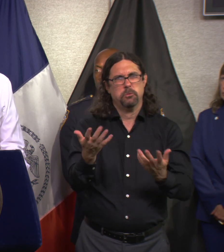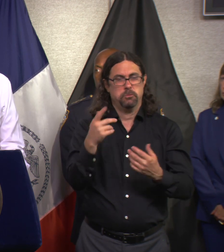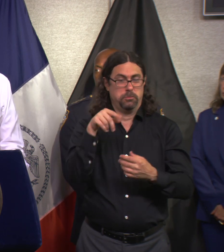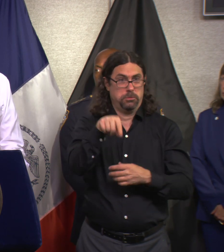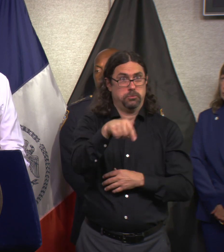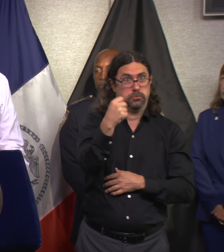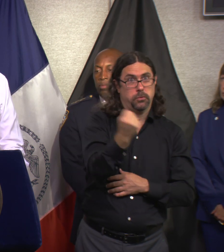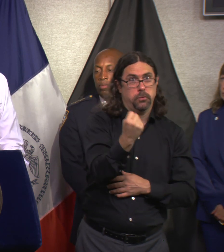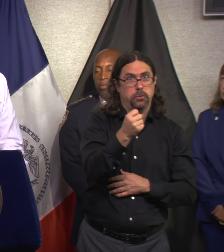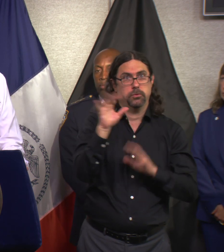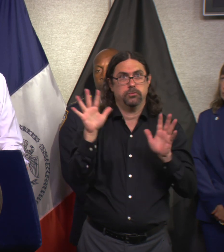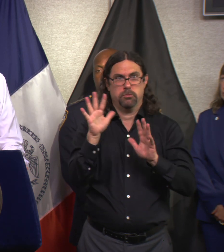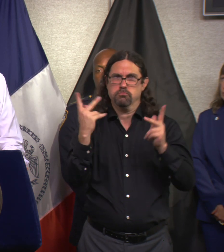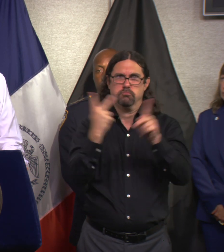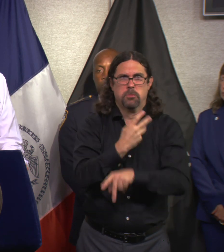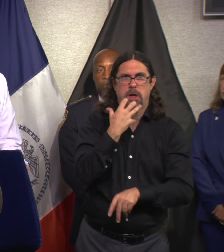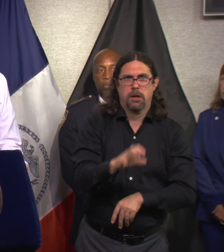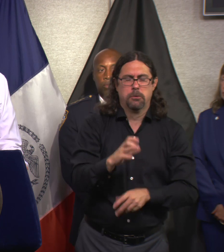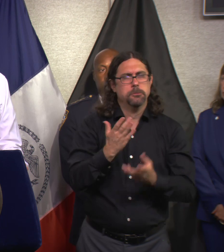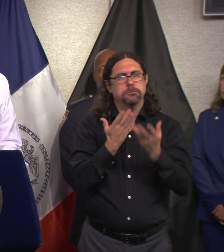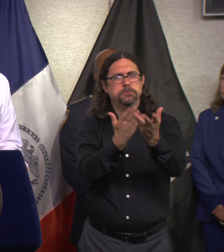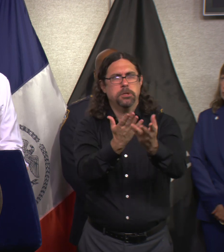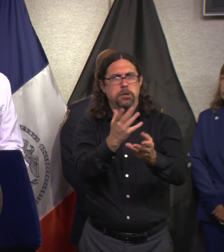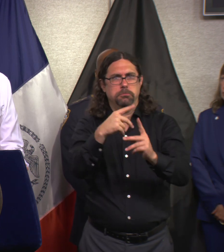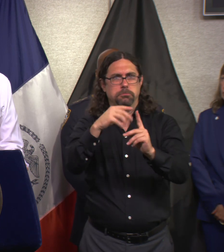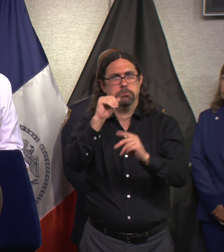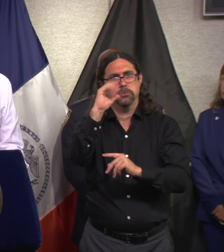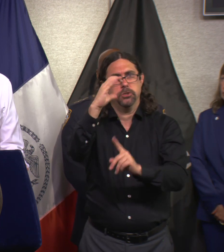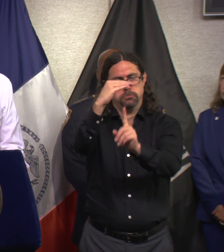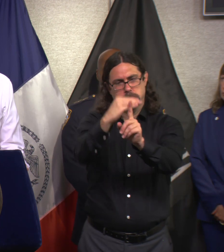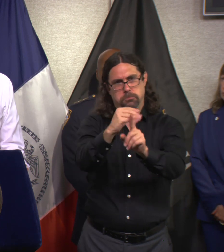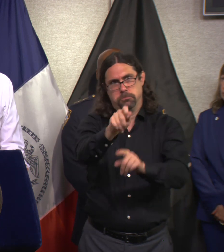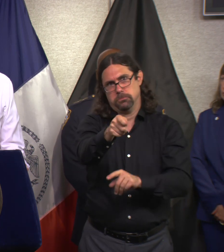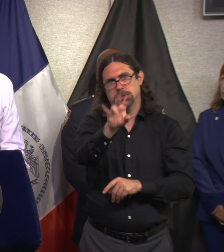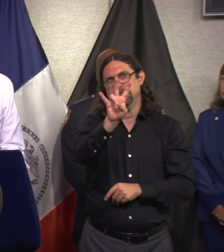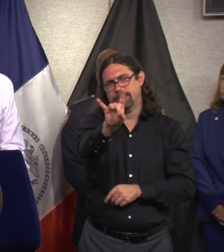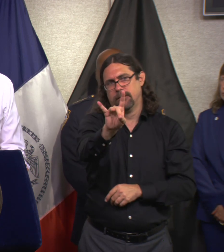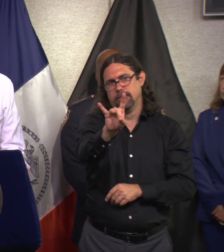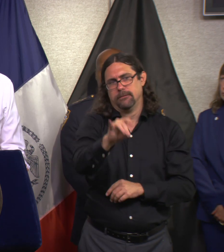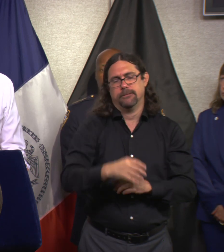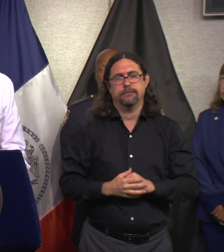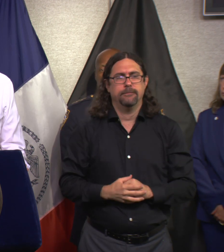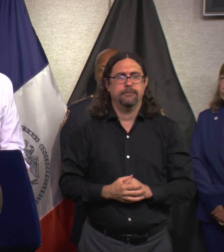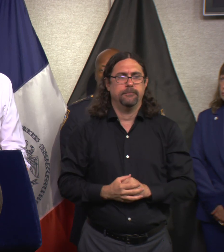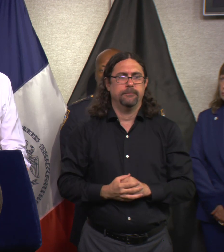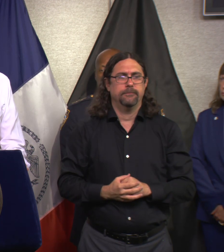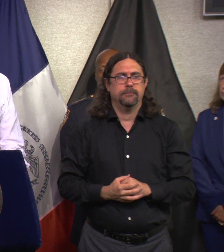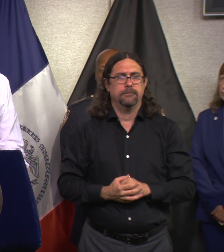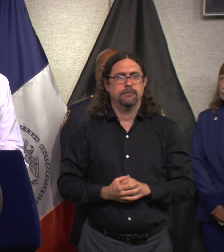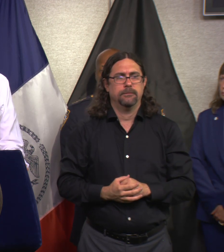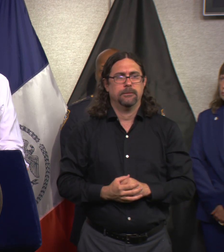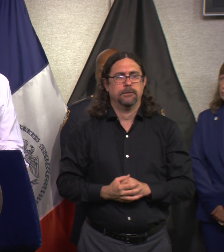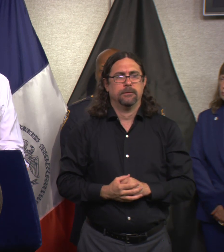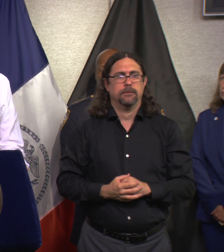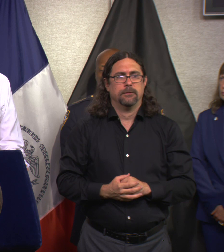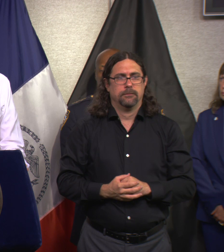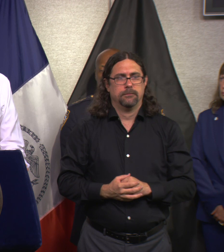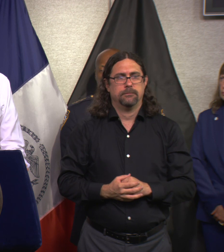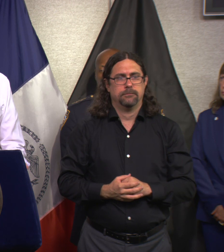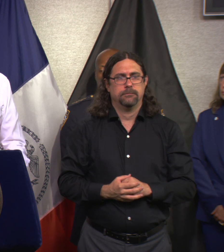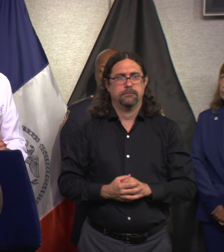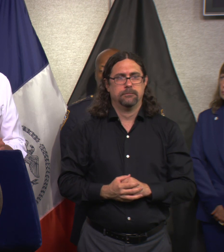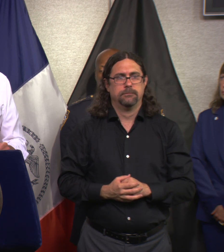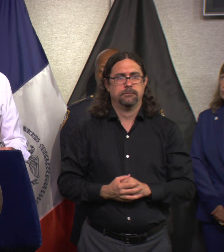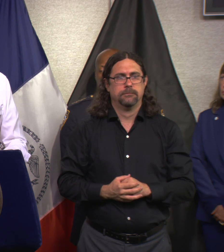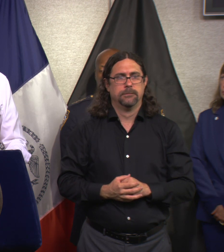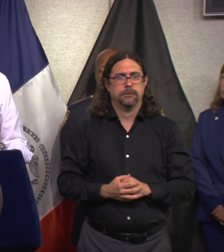degrees, homes as well. That is the best way to make sure health-wise you're safe, but that we reduce any amount